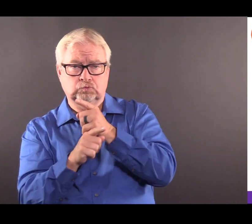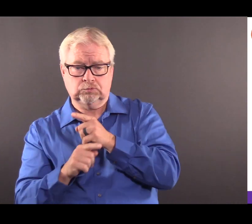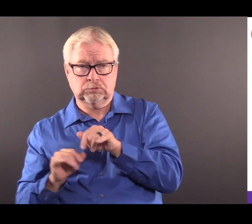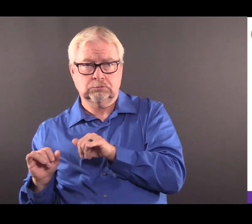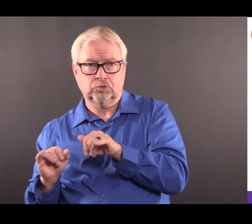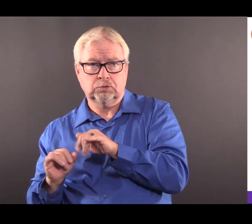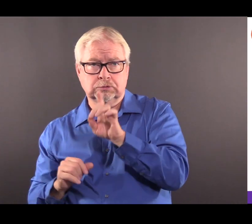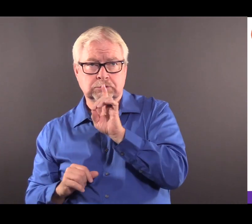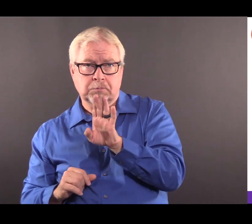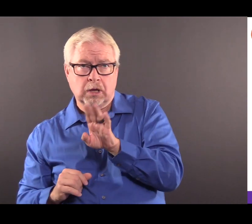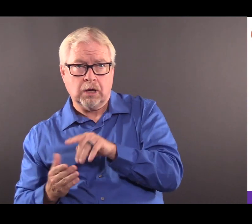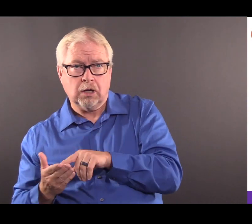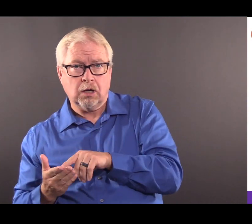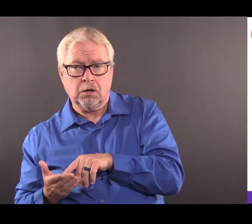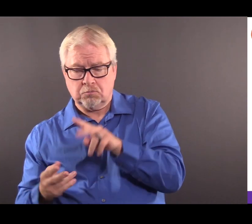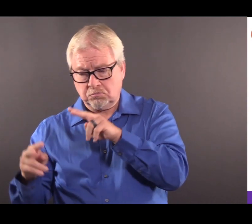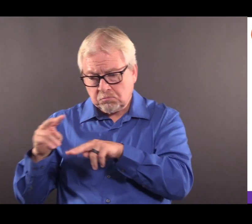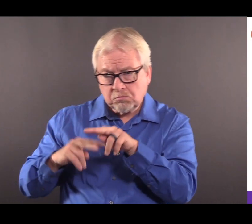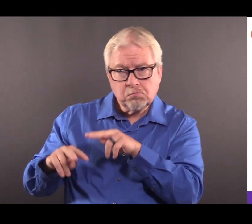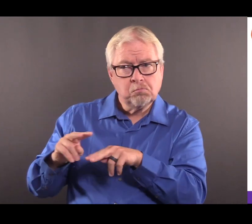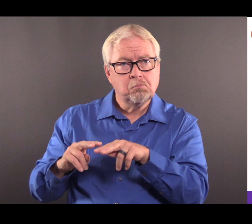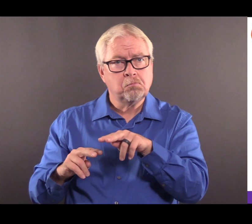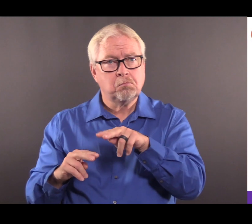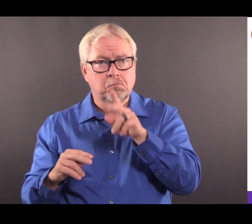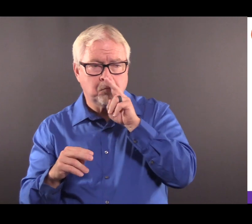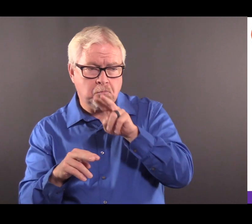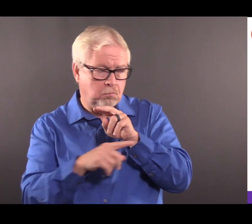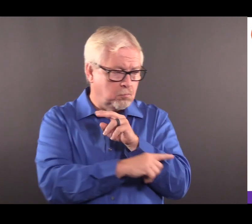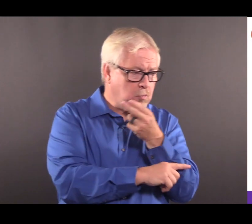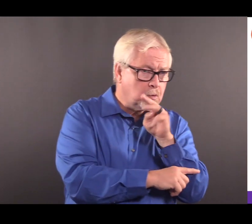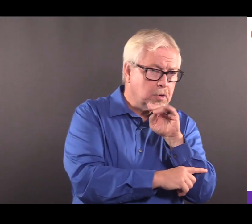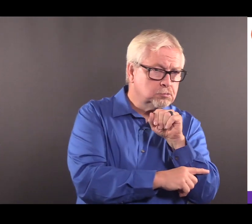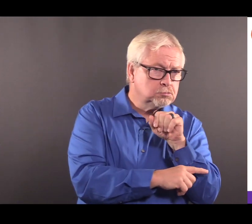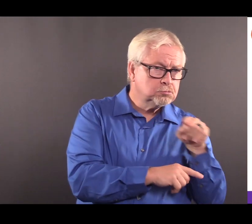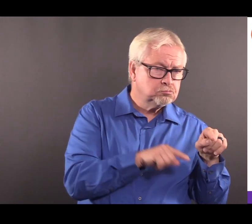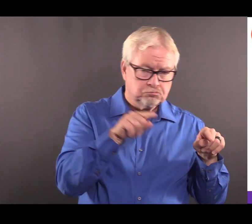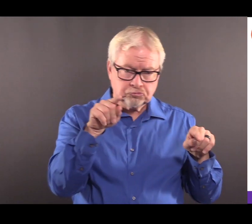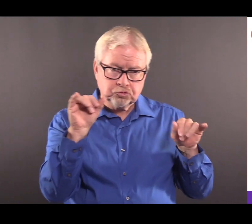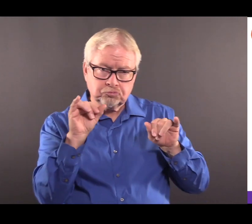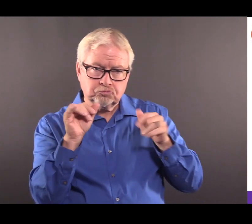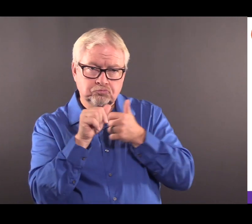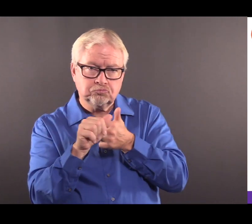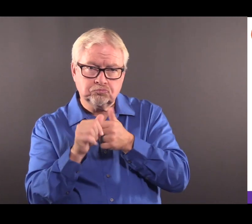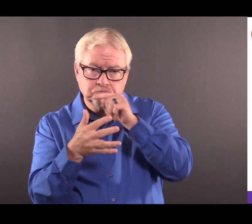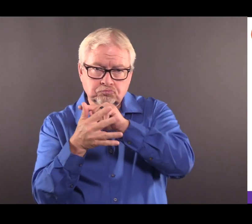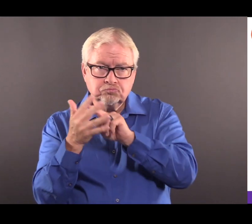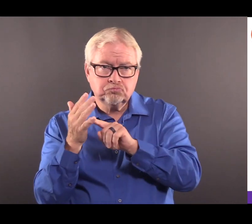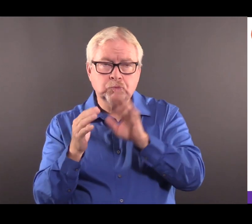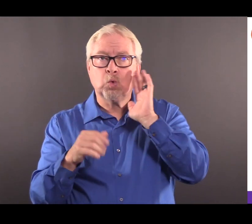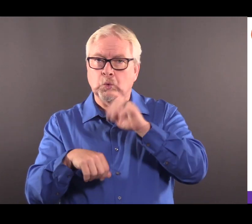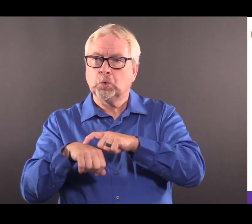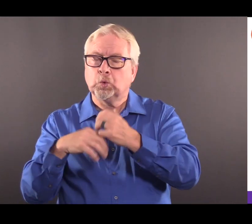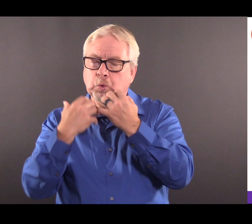a comparable database and assessing whether it is HMIS compliant, a time-consuming